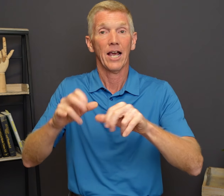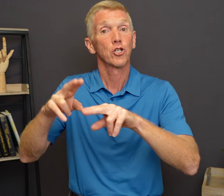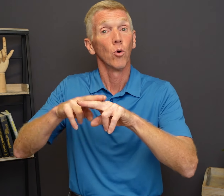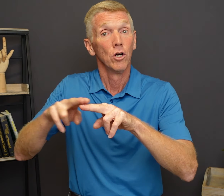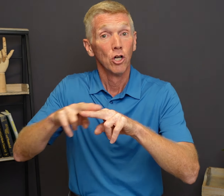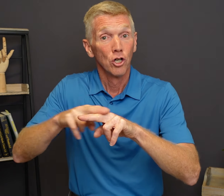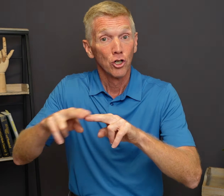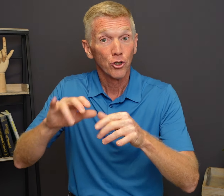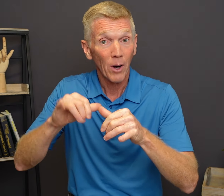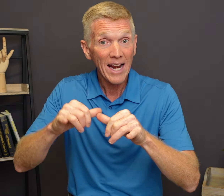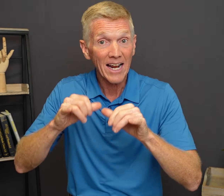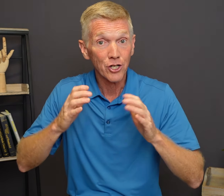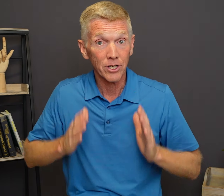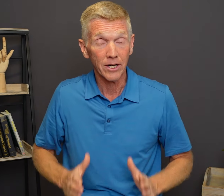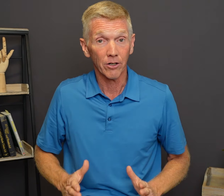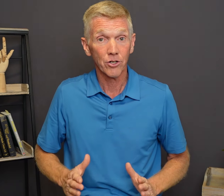So train engineers